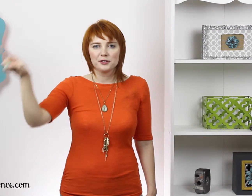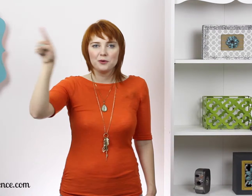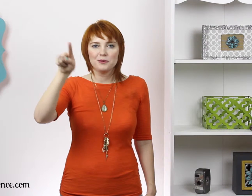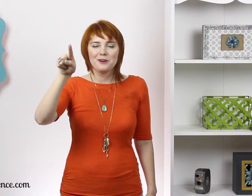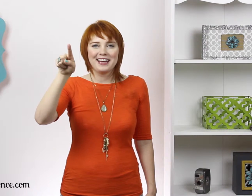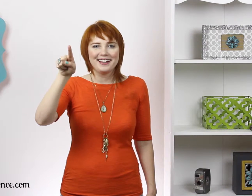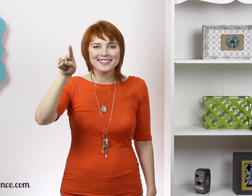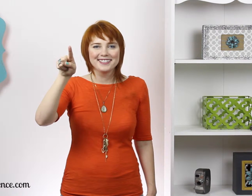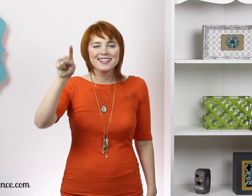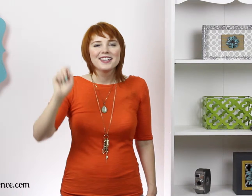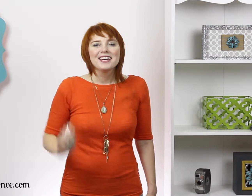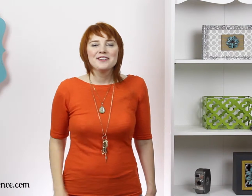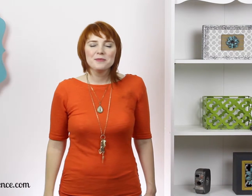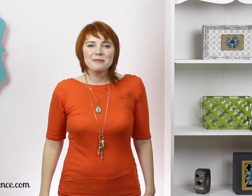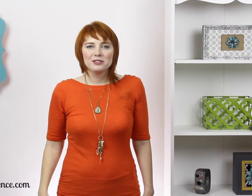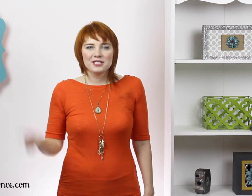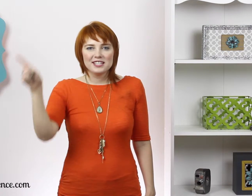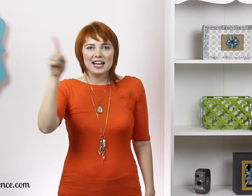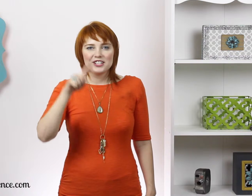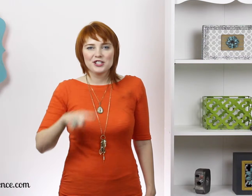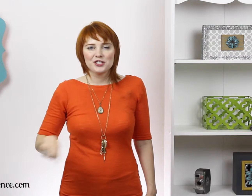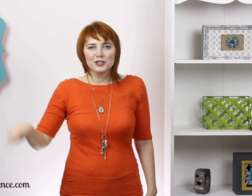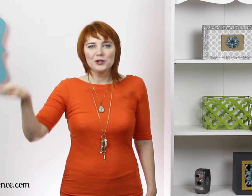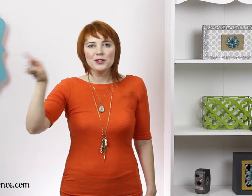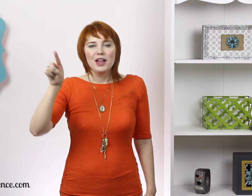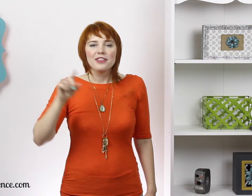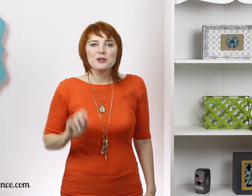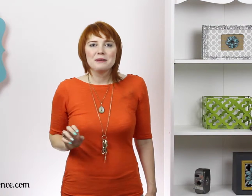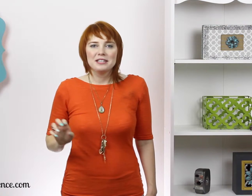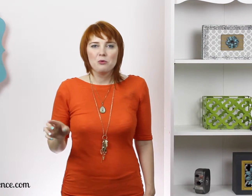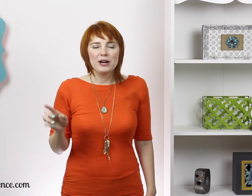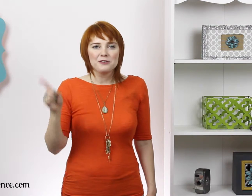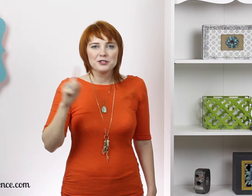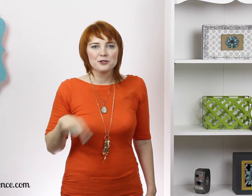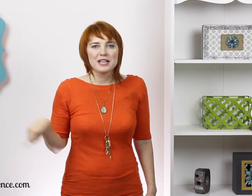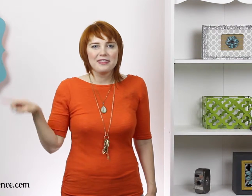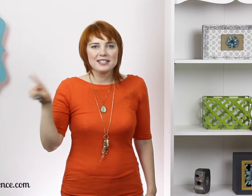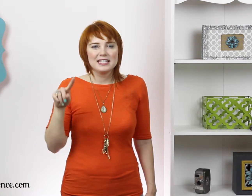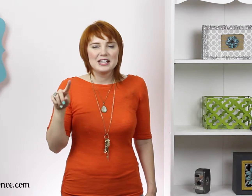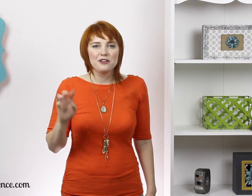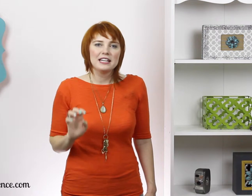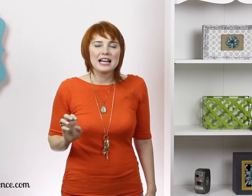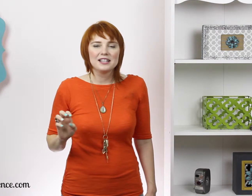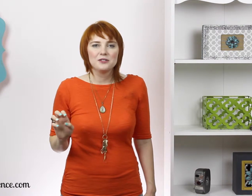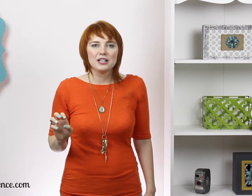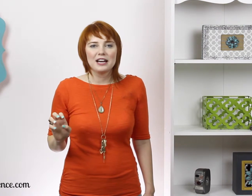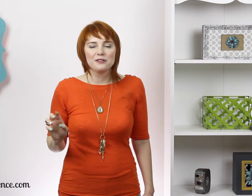circle with one hand. If your baby learns to sign circle, then your baby can point out circles that they see or they can ask you to cut out